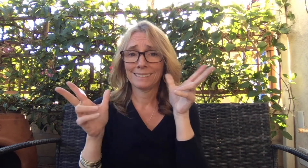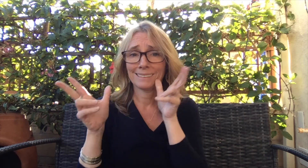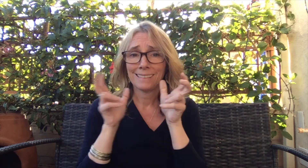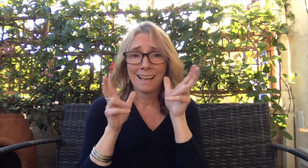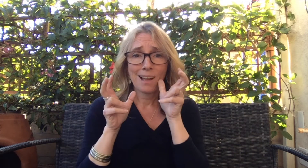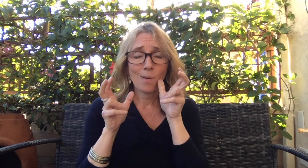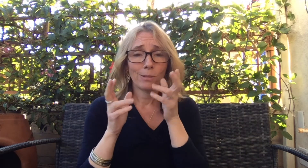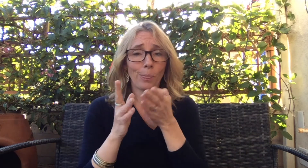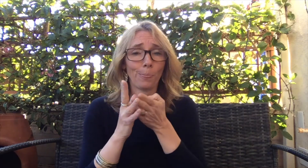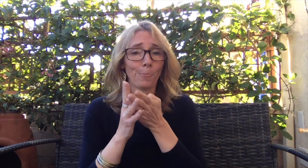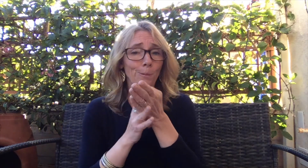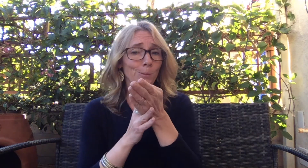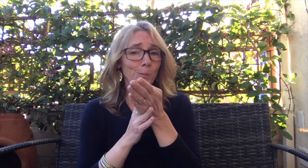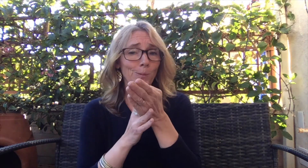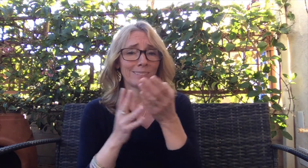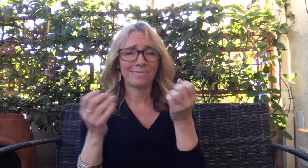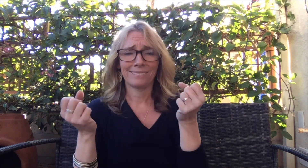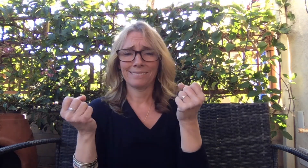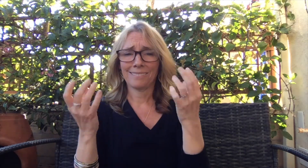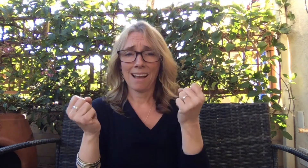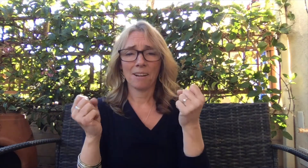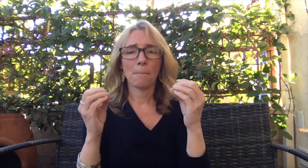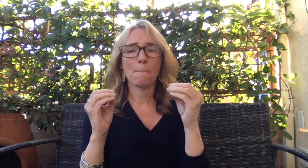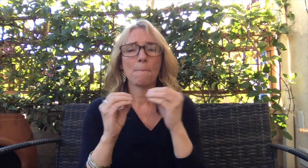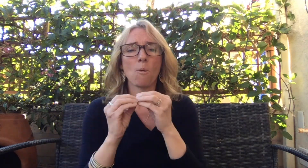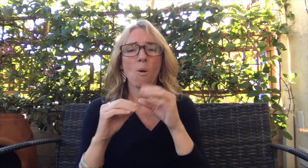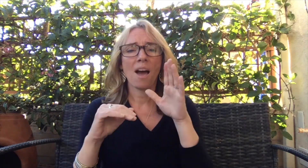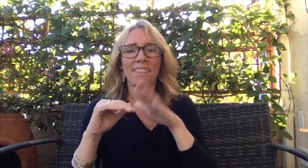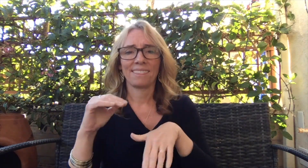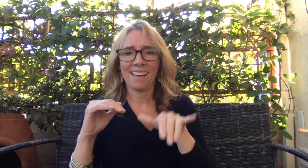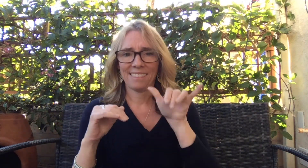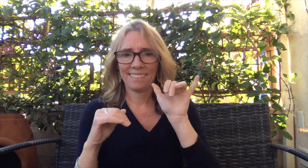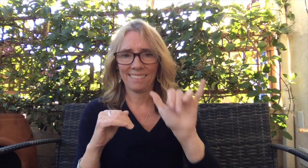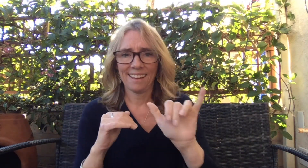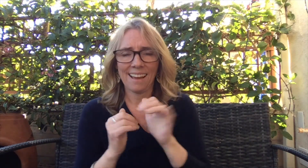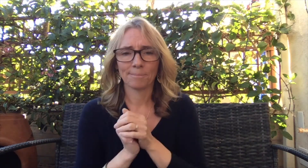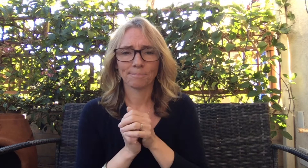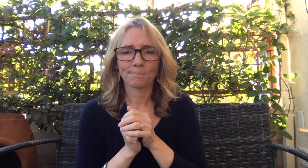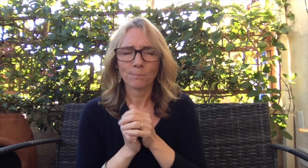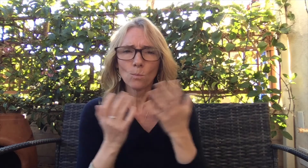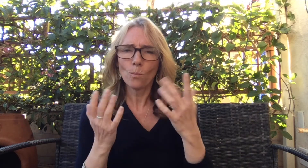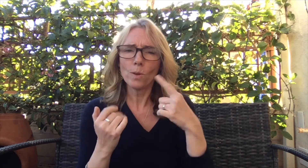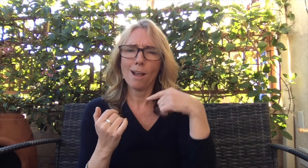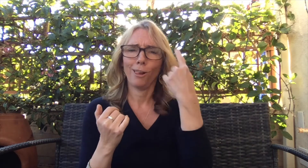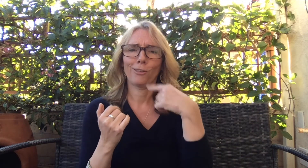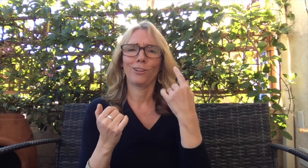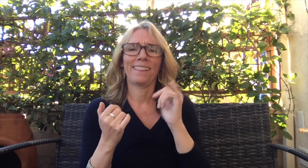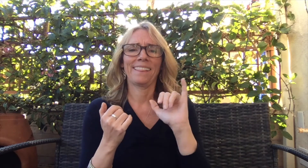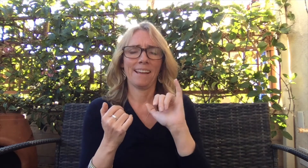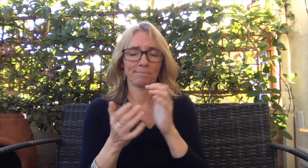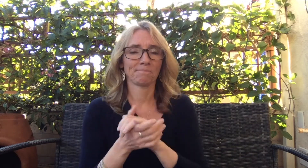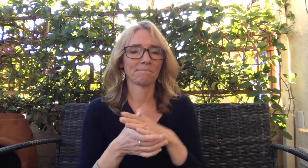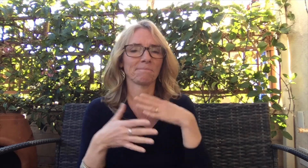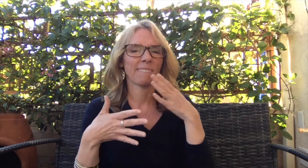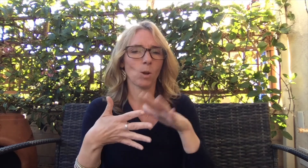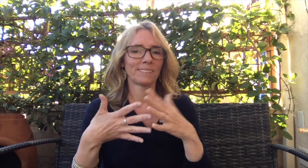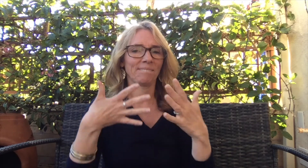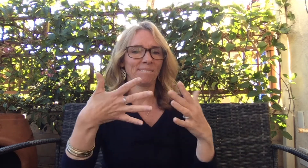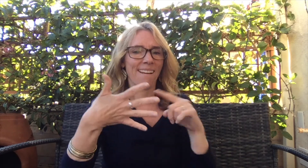And not just full access to sound or even sign, but I'm speaking of more than that, outside of